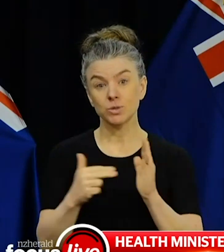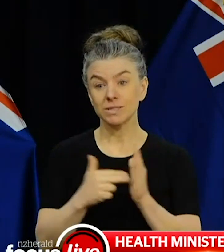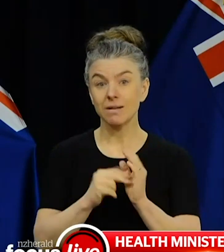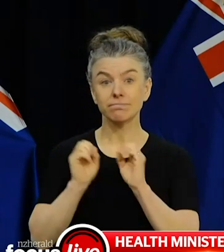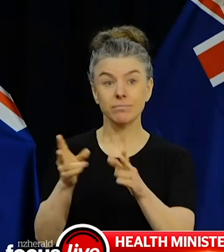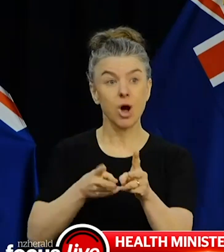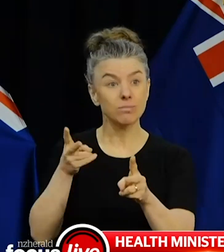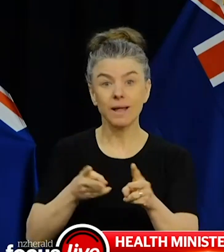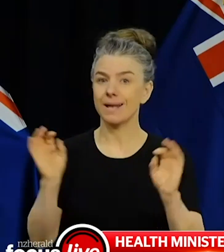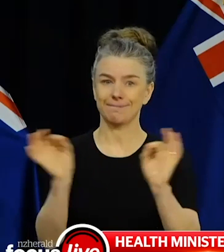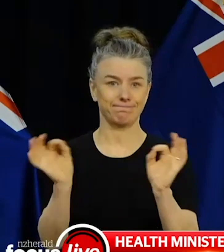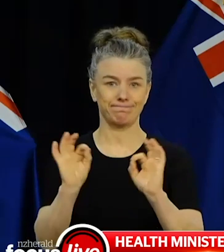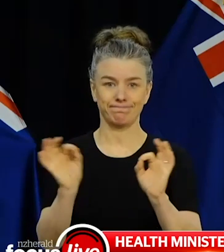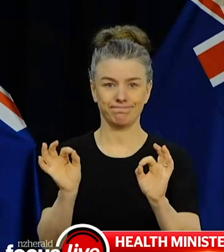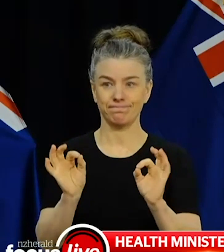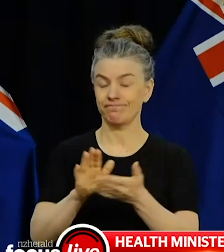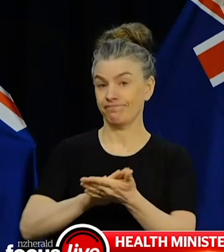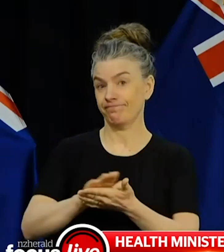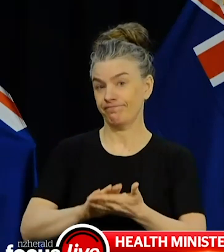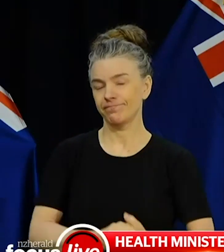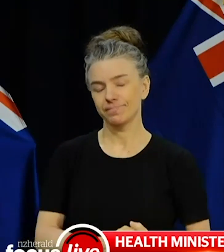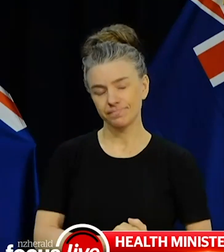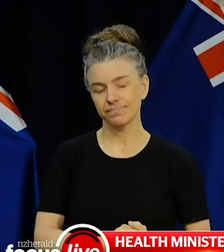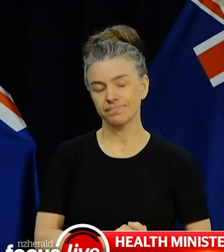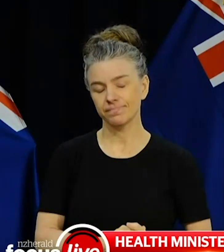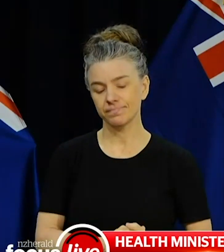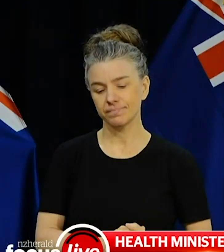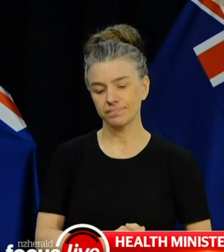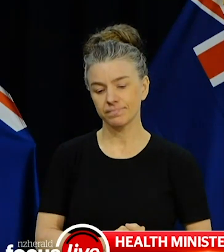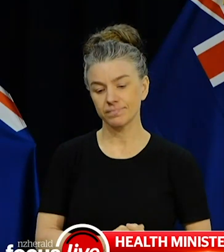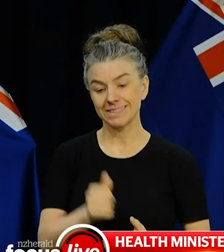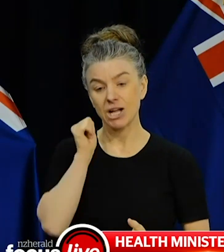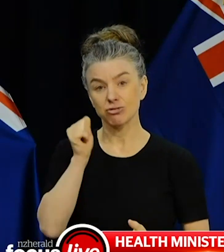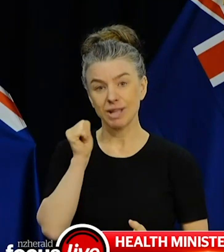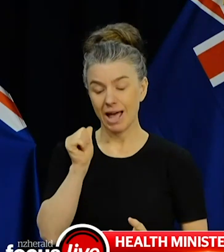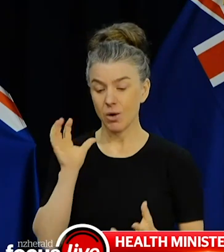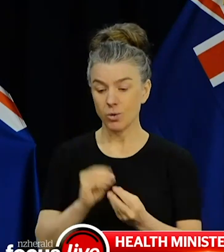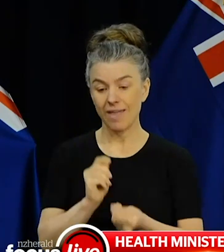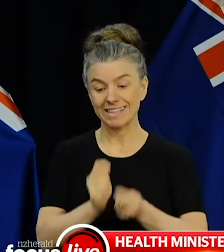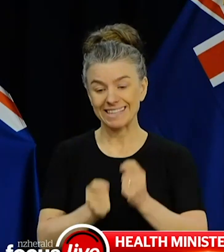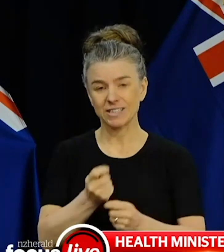receiving hospital-level care as a result of COVID-19. Yesterday, the labs completed